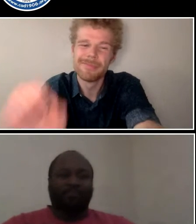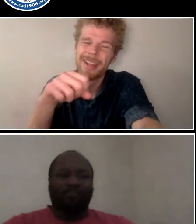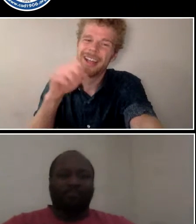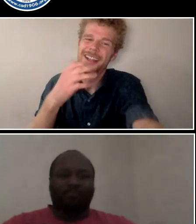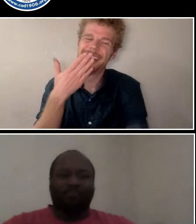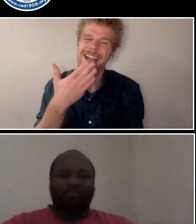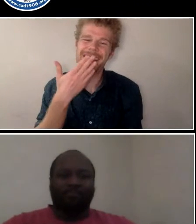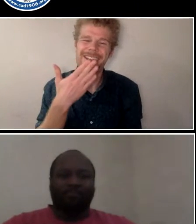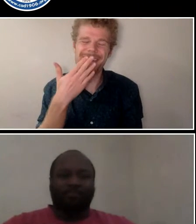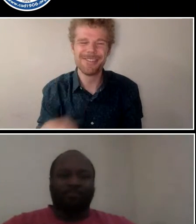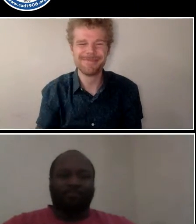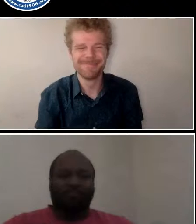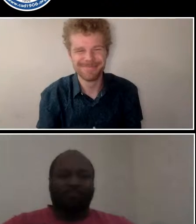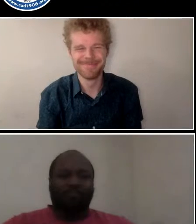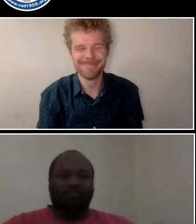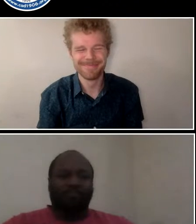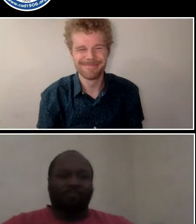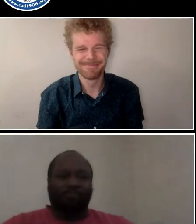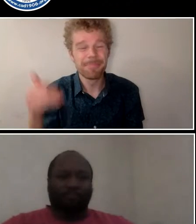it.